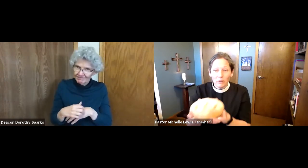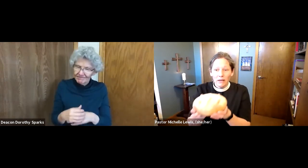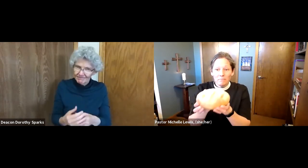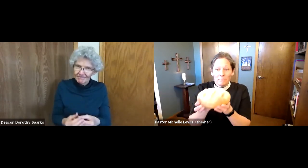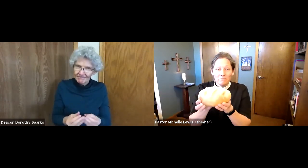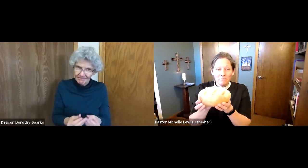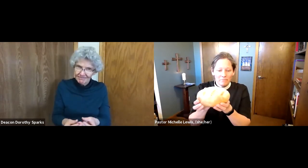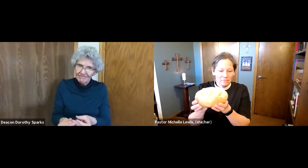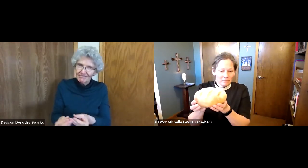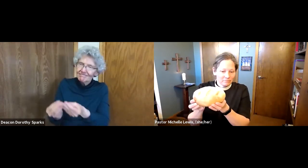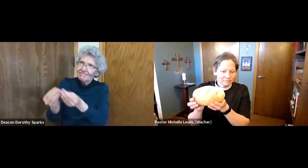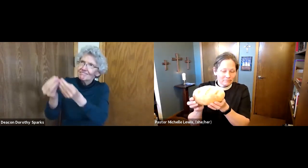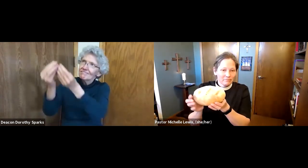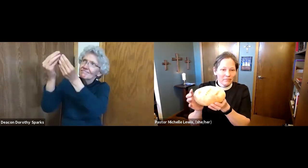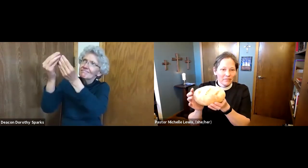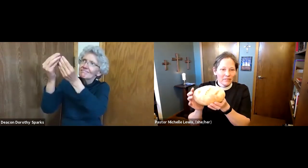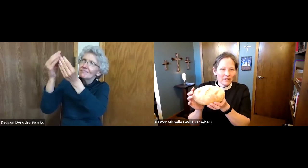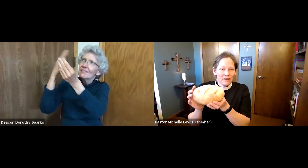took bread,